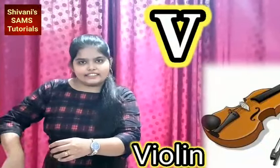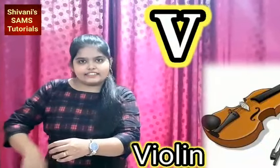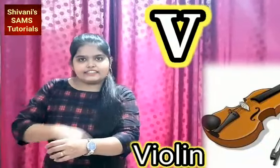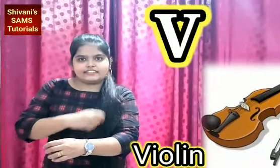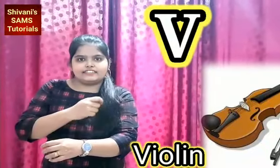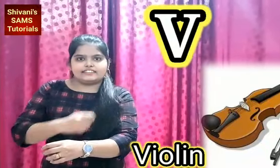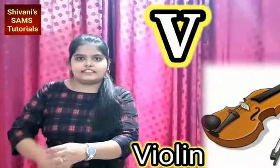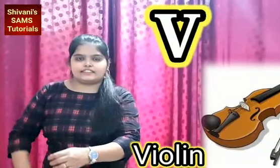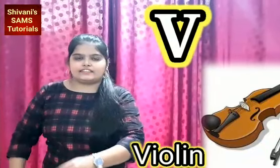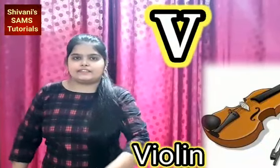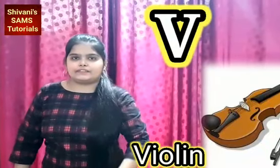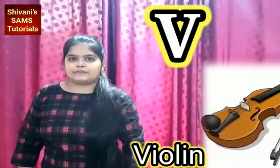violin.